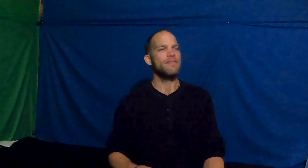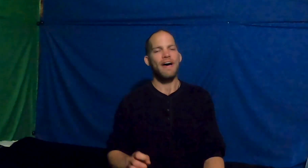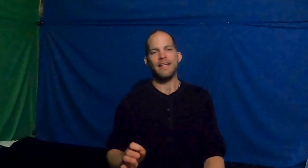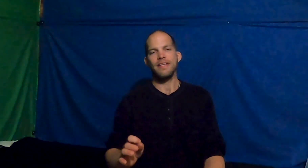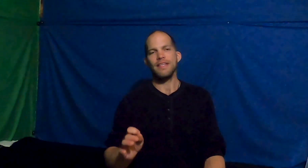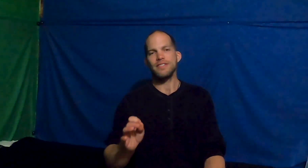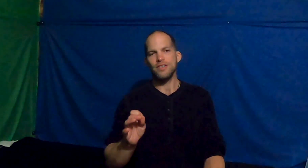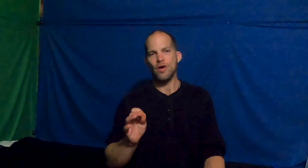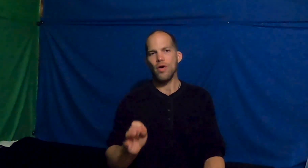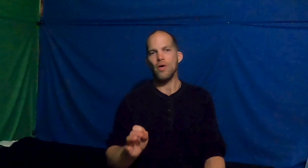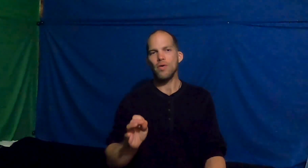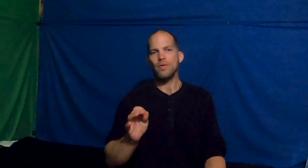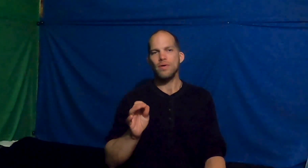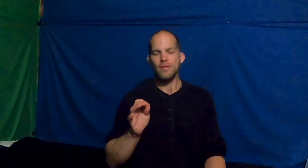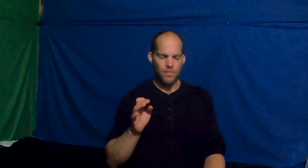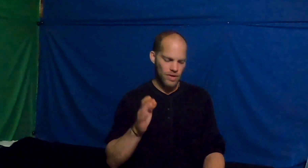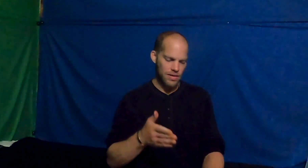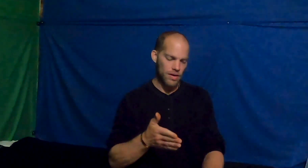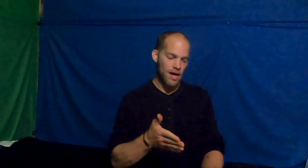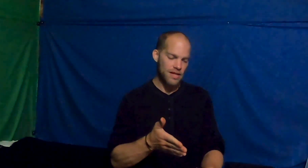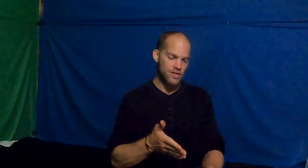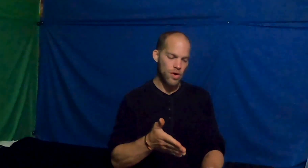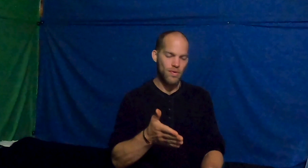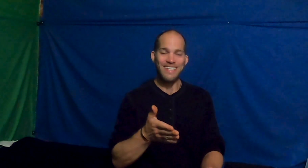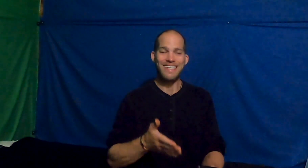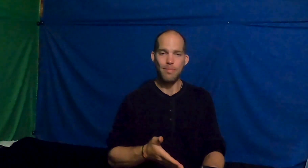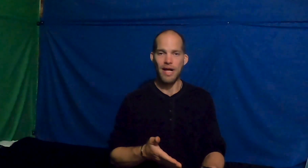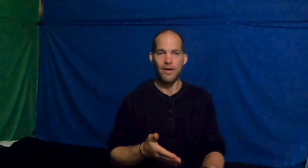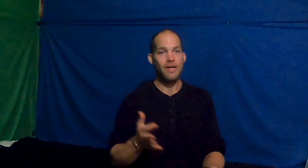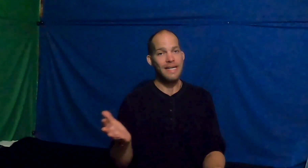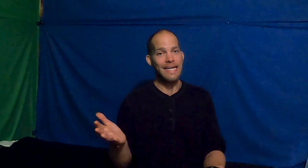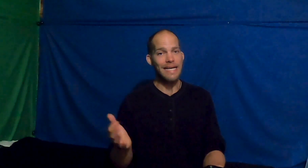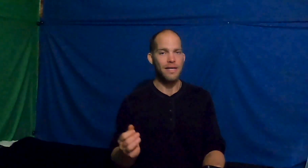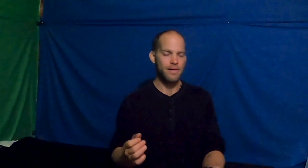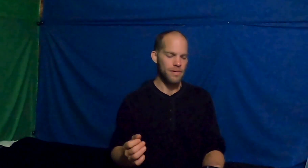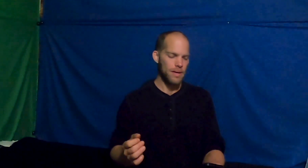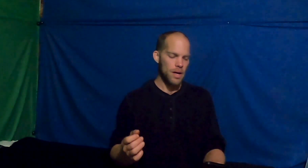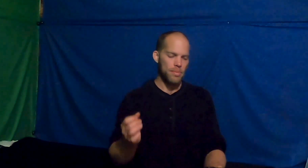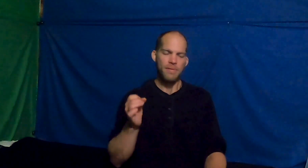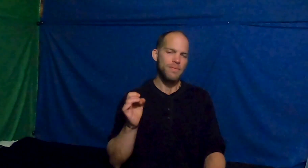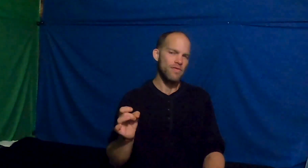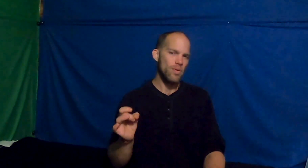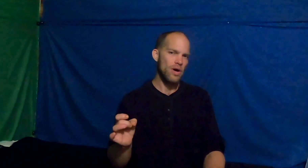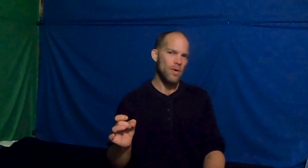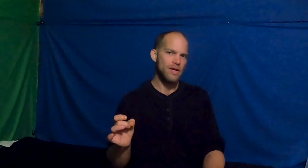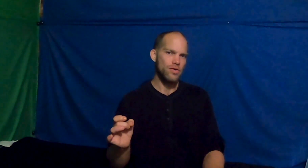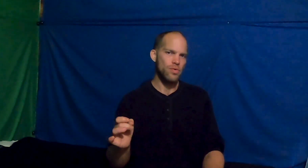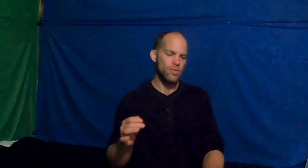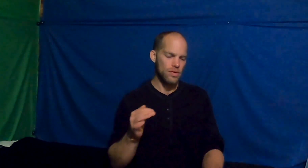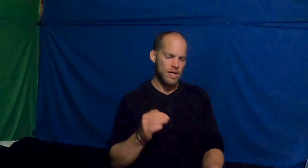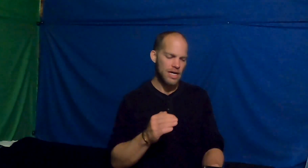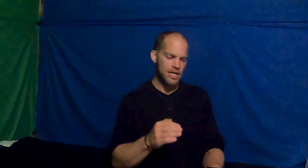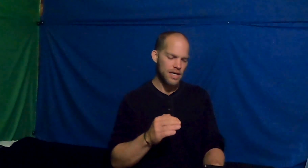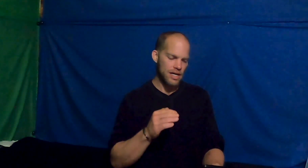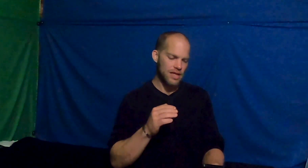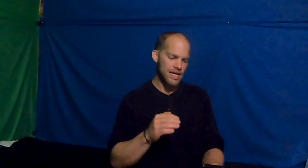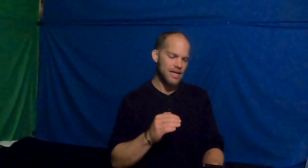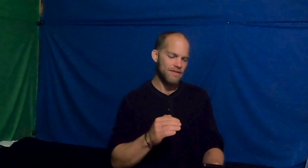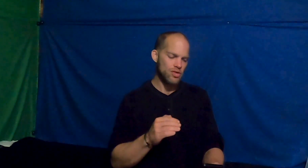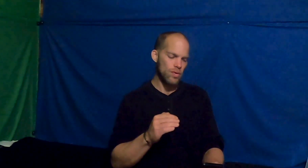fact that this is all with a lot of these are all with the same letter, D. But before we go into the individual